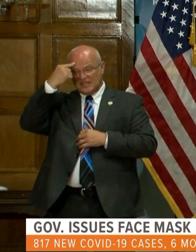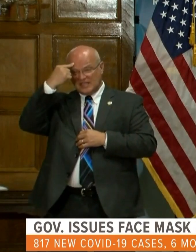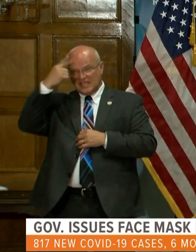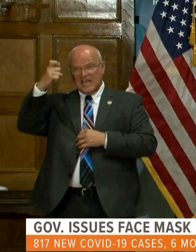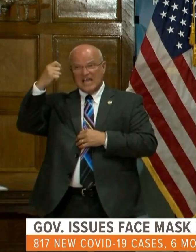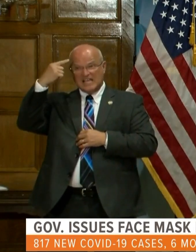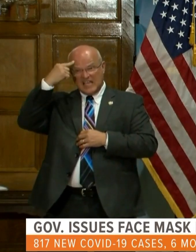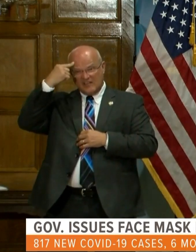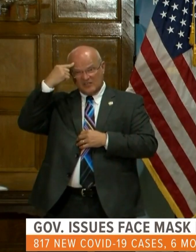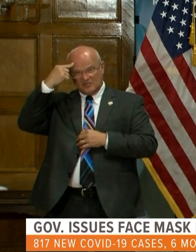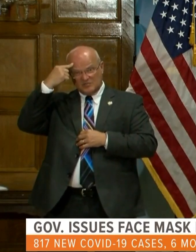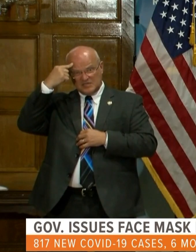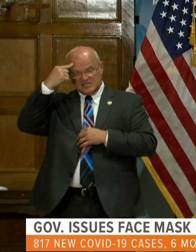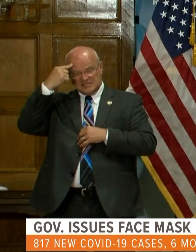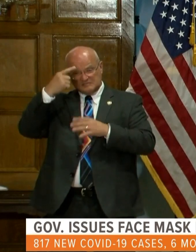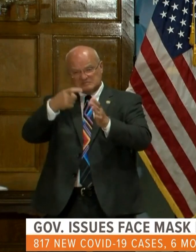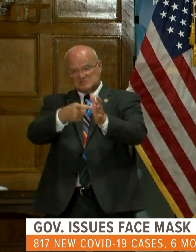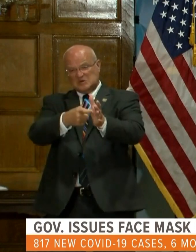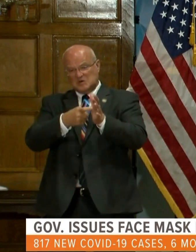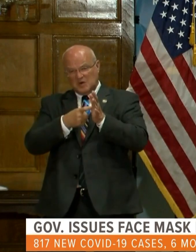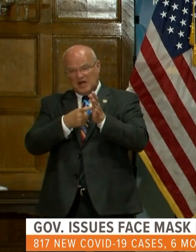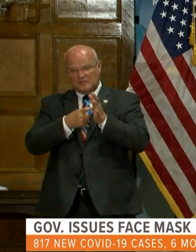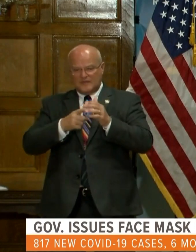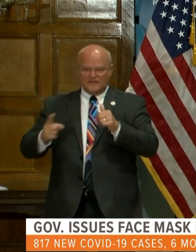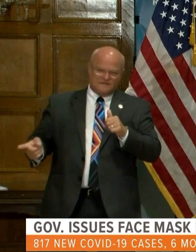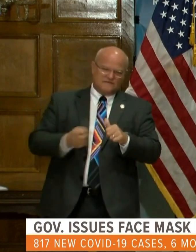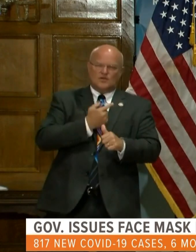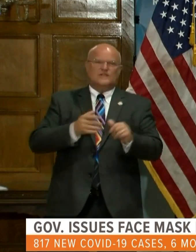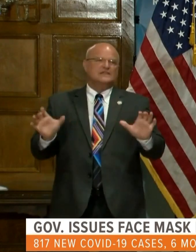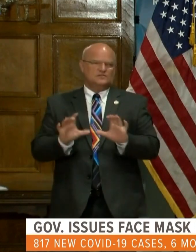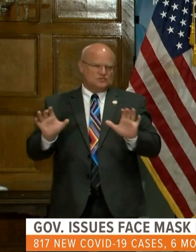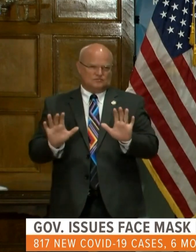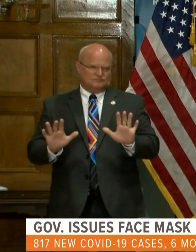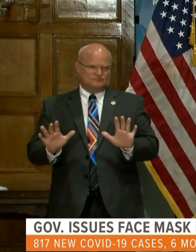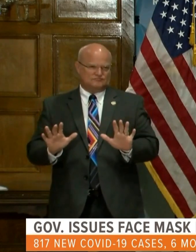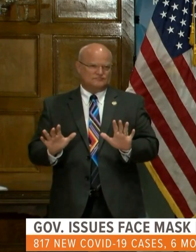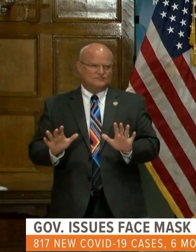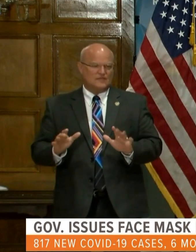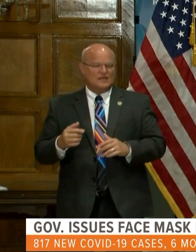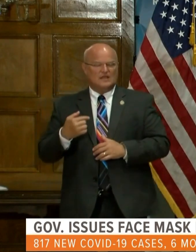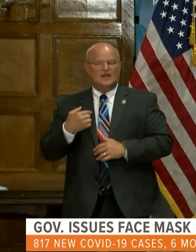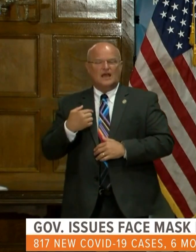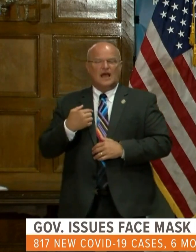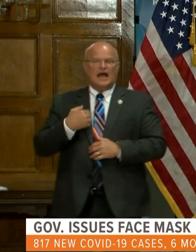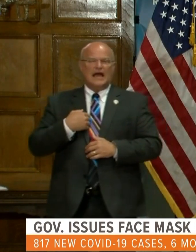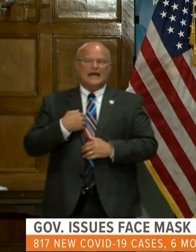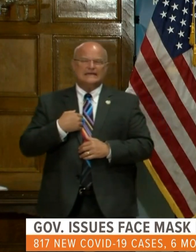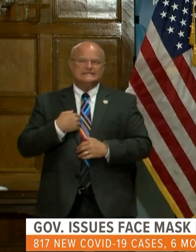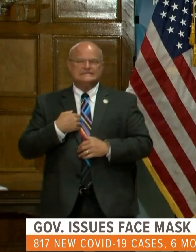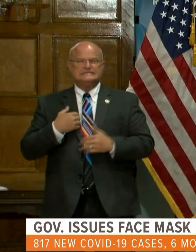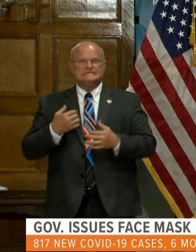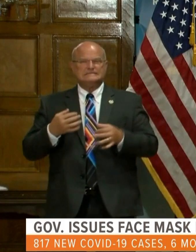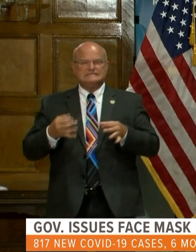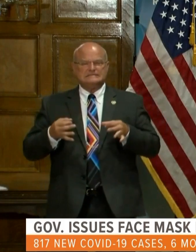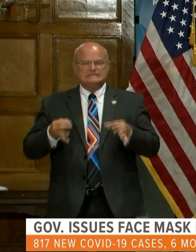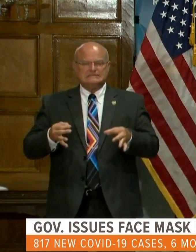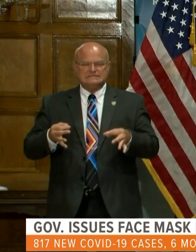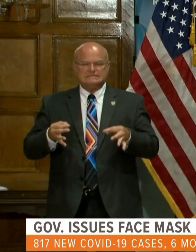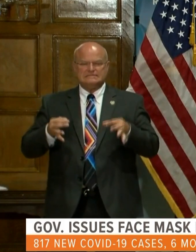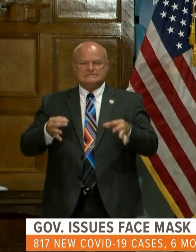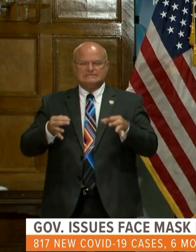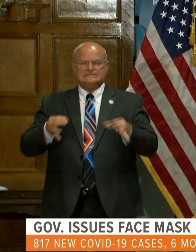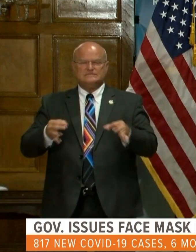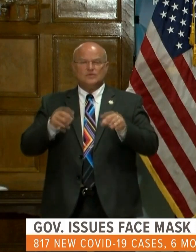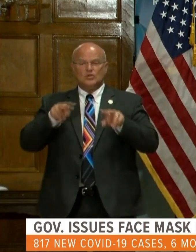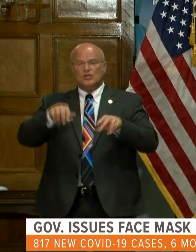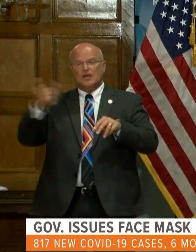coercion should be the first thing that you turn to. I hesitant about that, and we look at